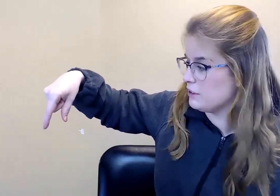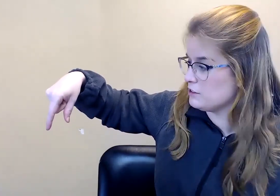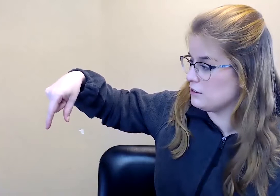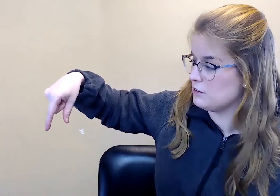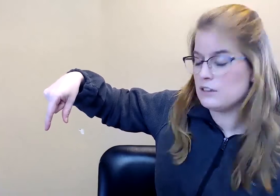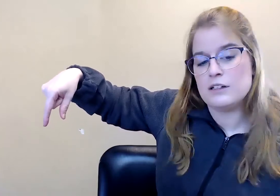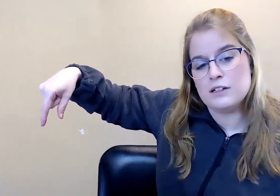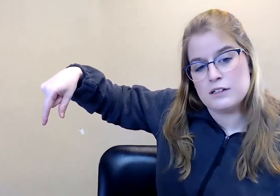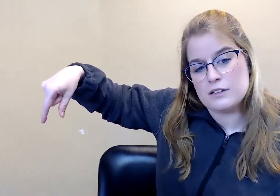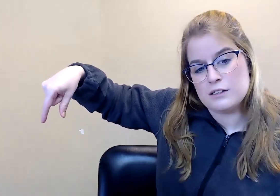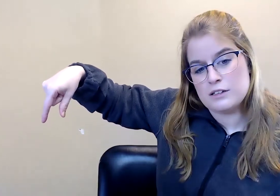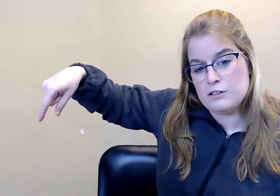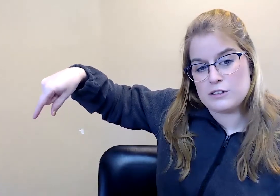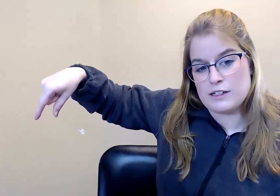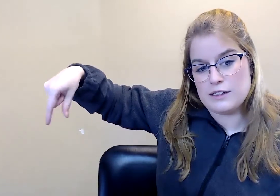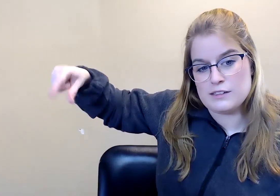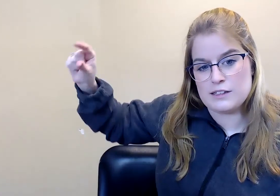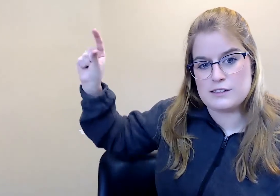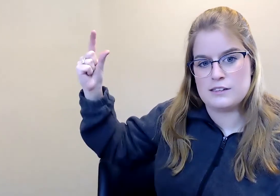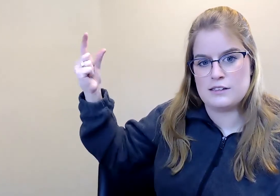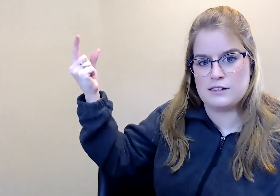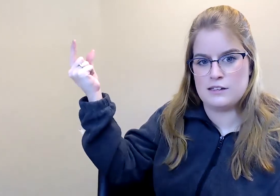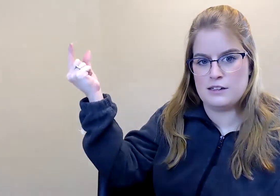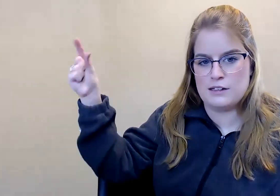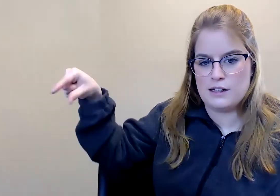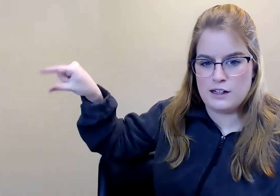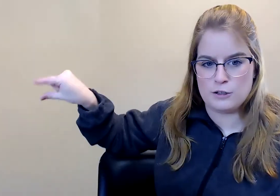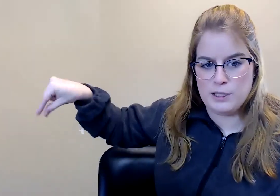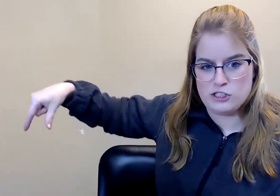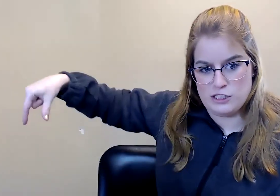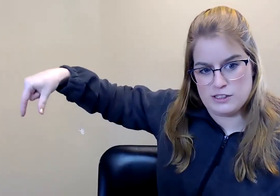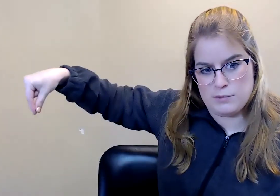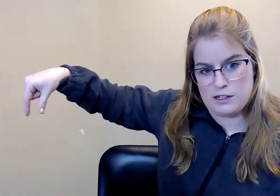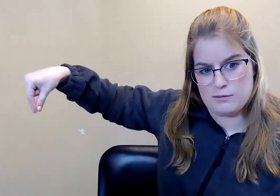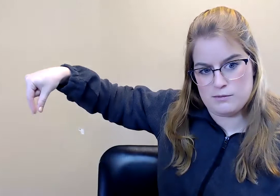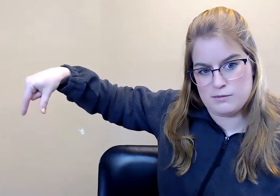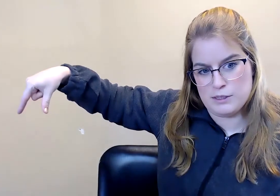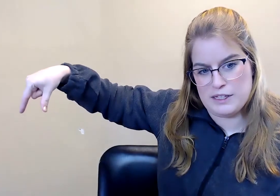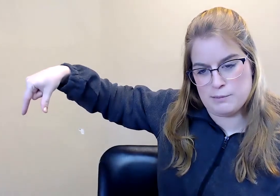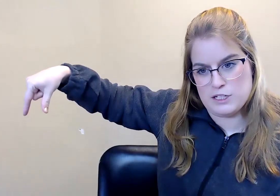first. Q looks like this. It's kind of like you're pinching something, but without pinching